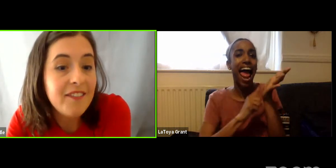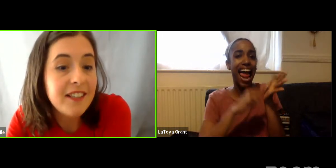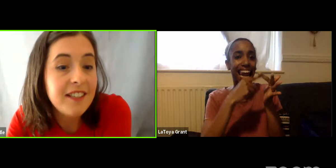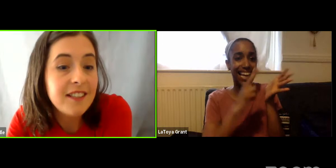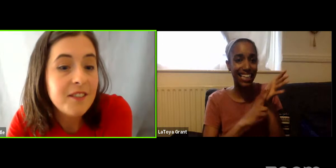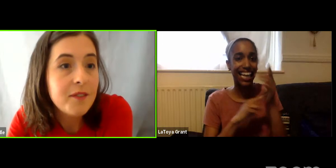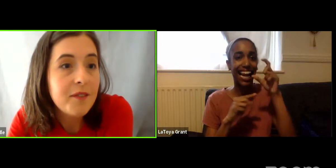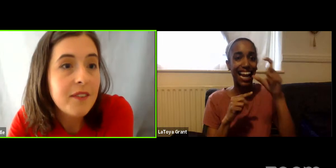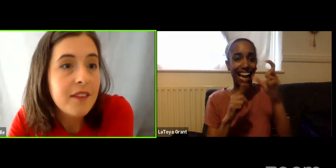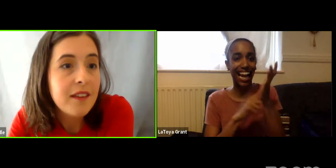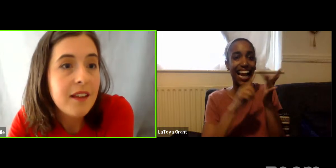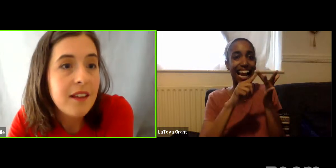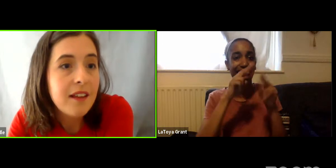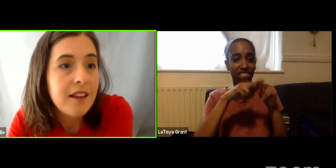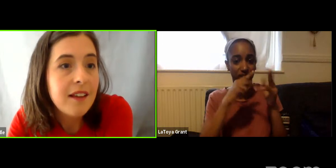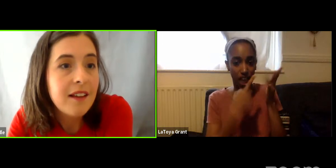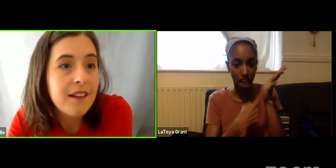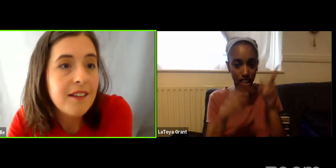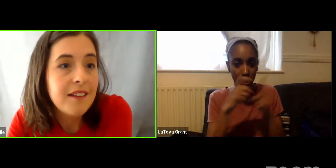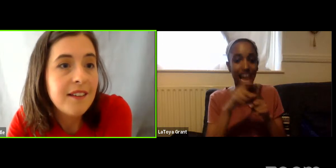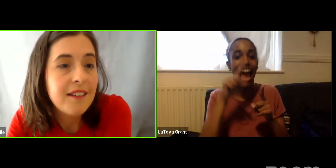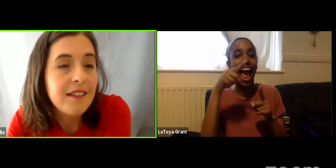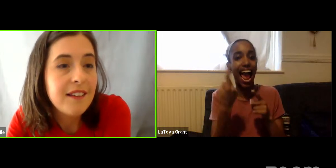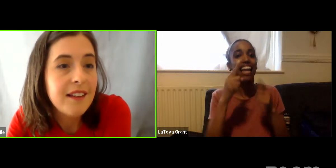Ellen Clifford,